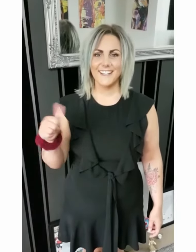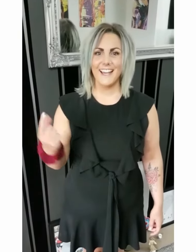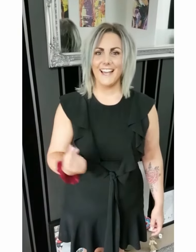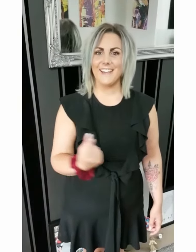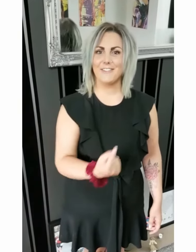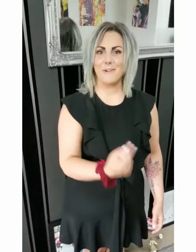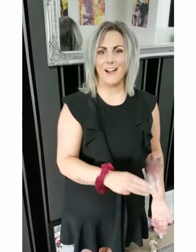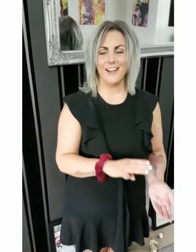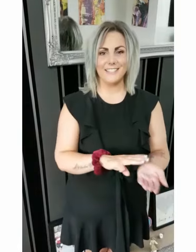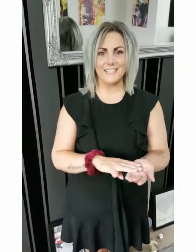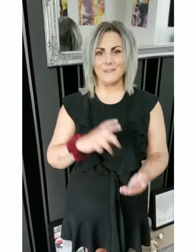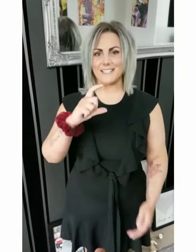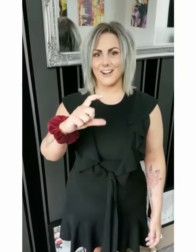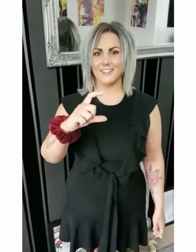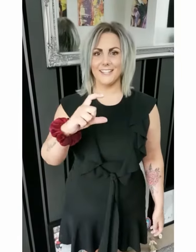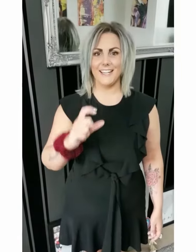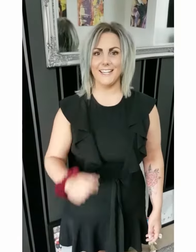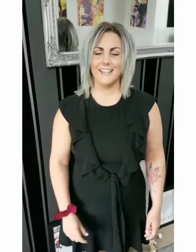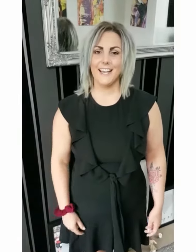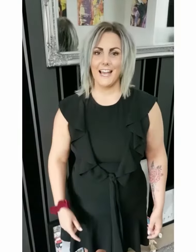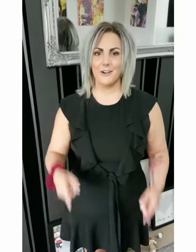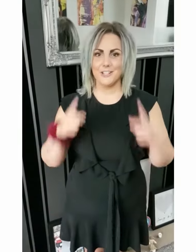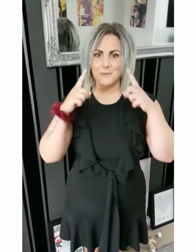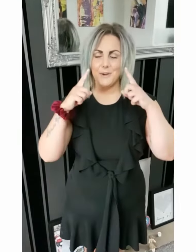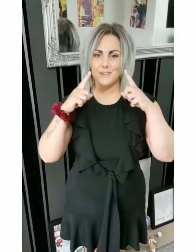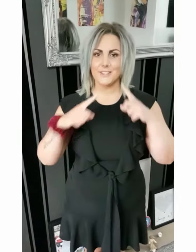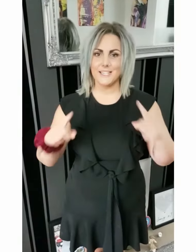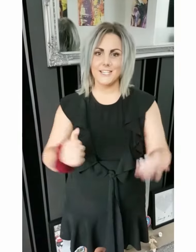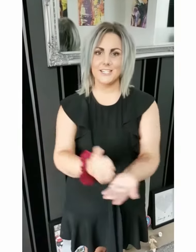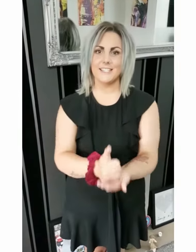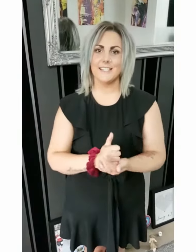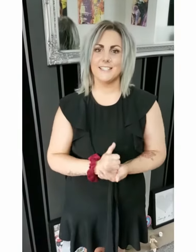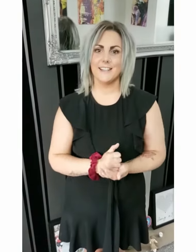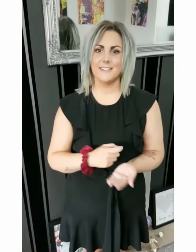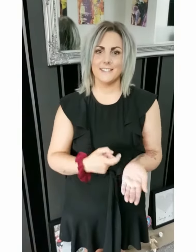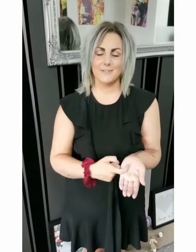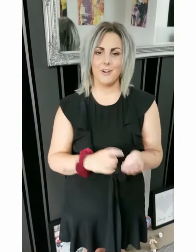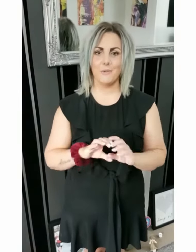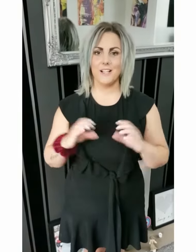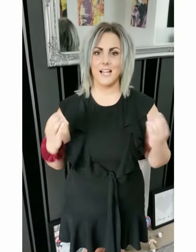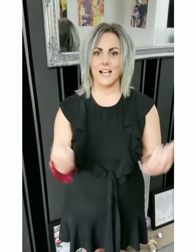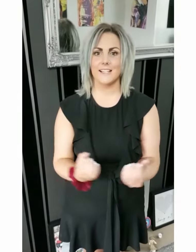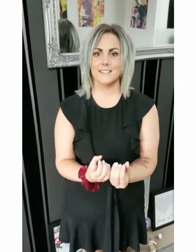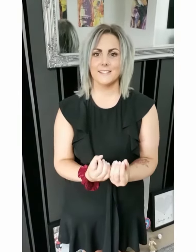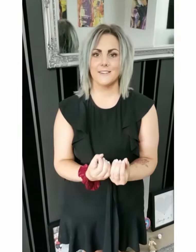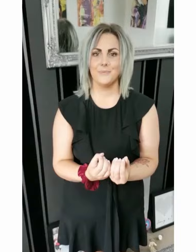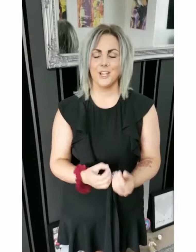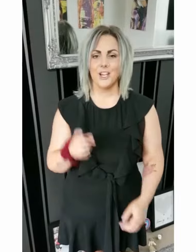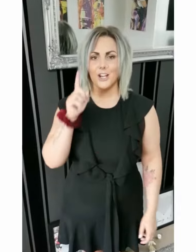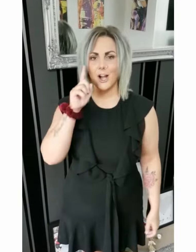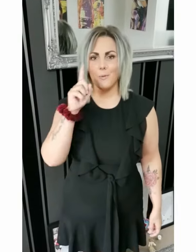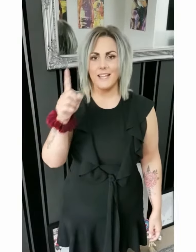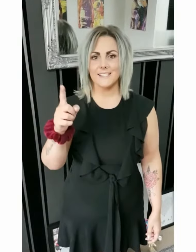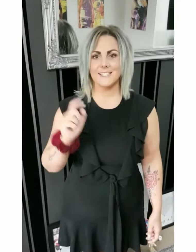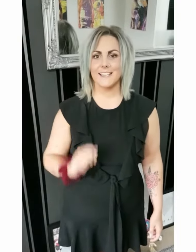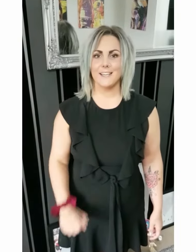Hi everyone, it's Miss Connolly. I'm going to be one of the teaching assistants in Rowan class. Can't wait to see you